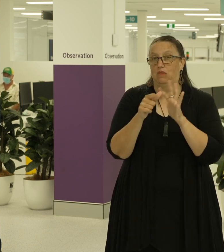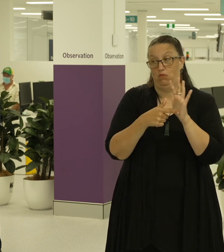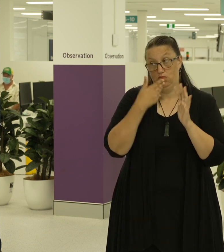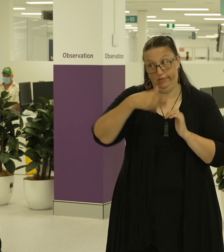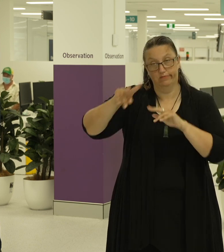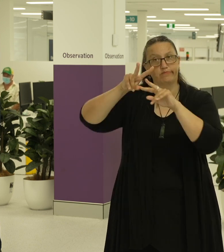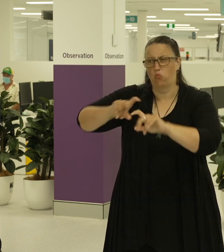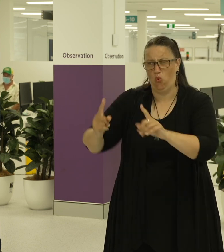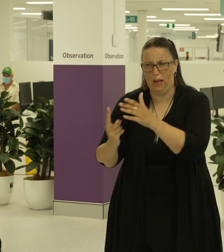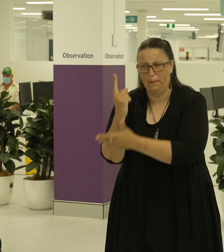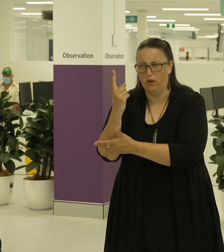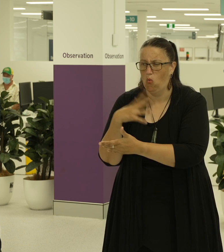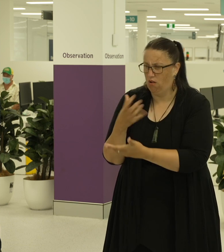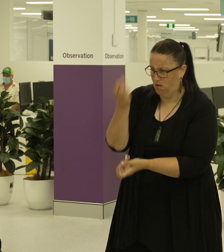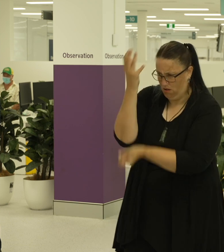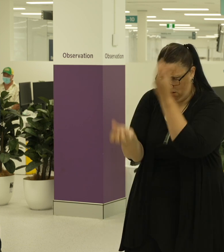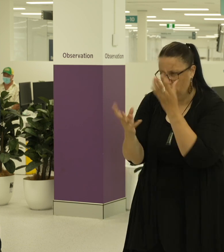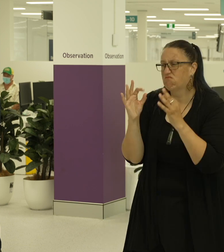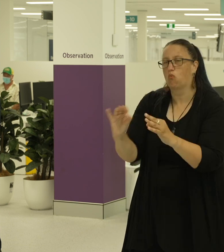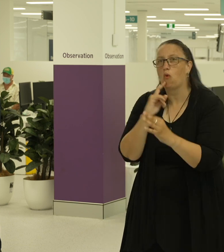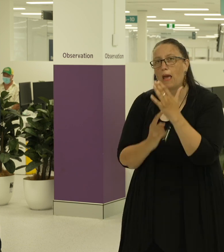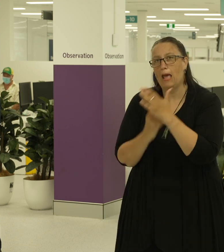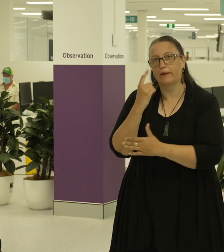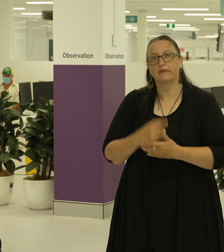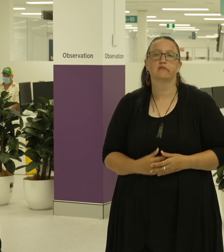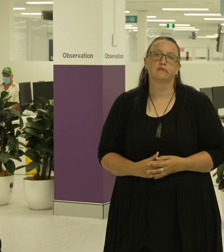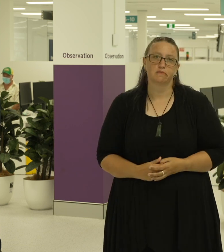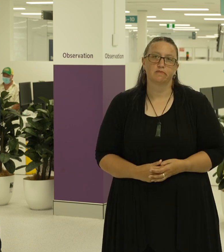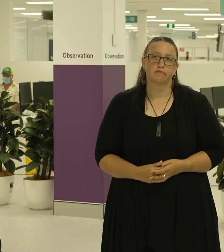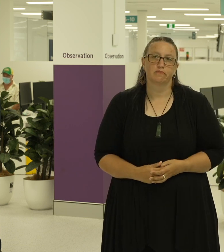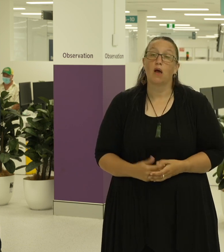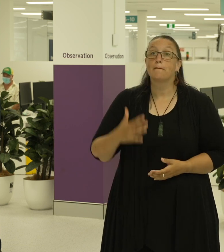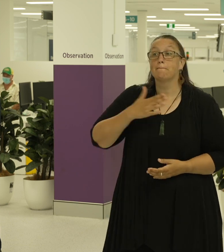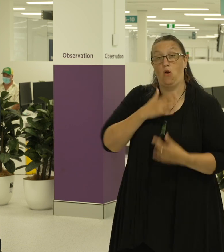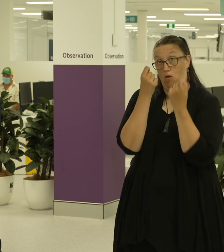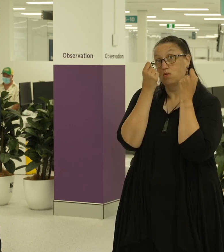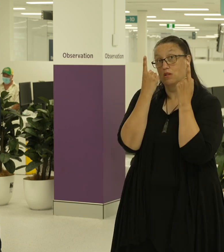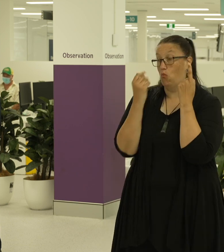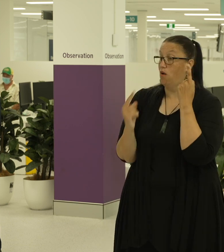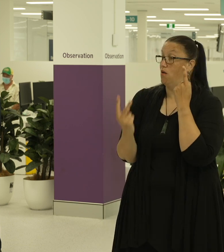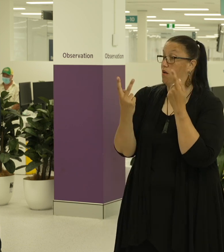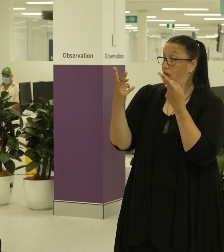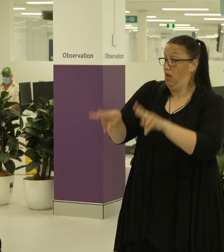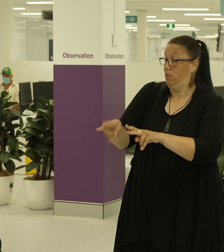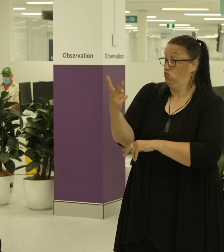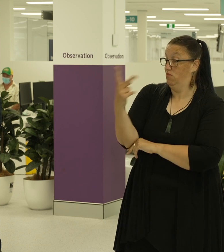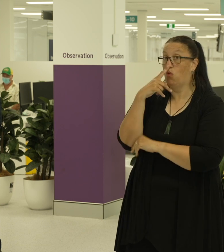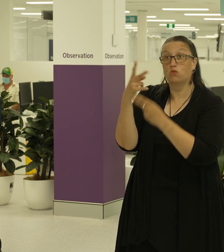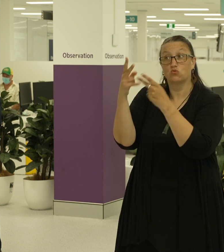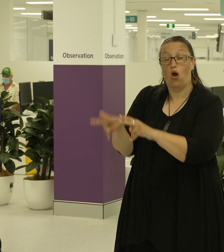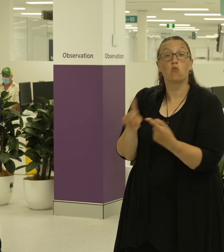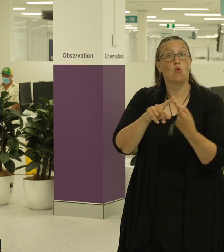give some insights into what has actually occurred. But what I do understand is that we've had 2 people pass away,